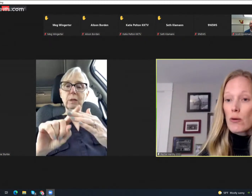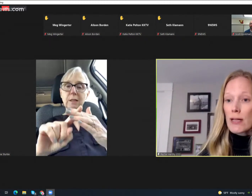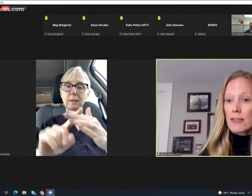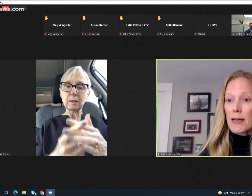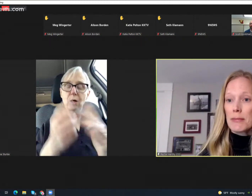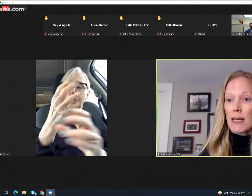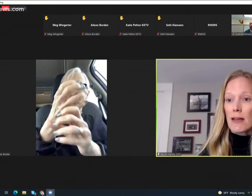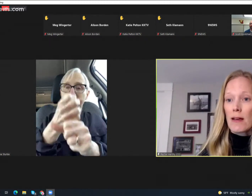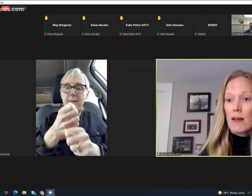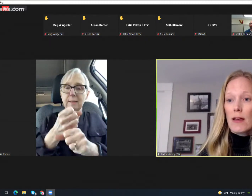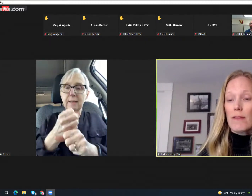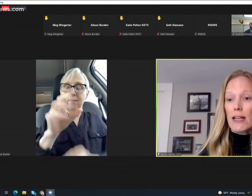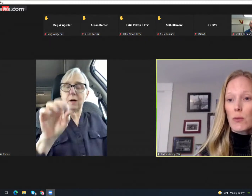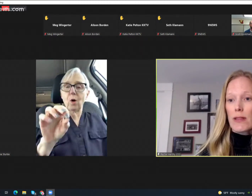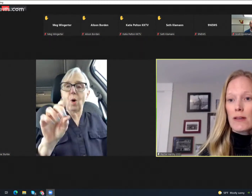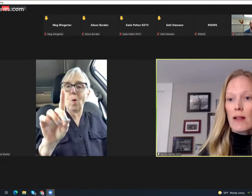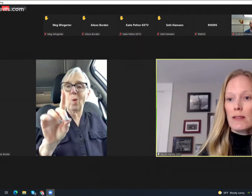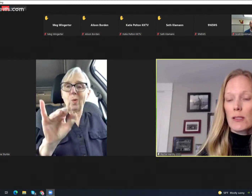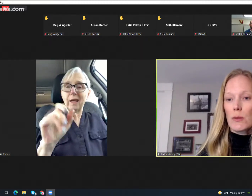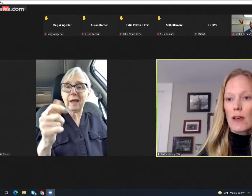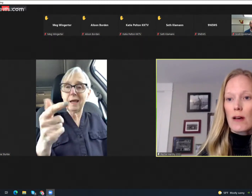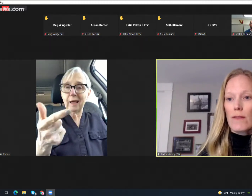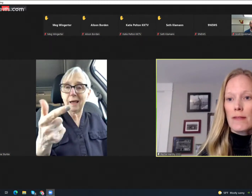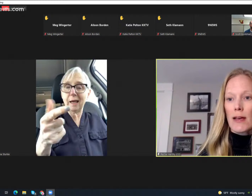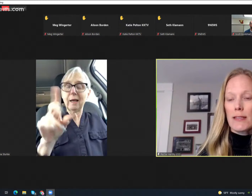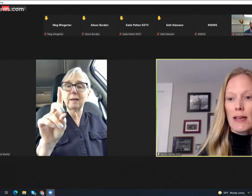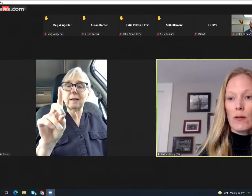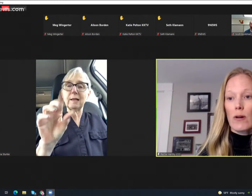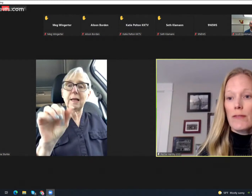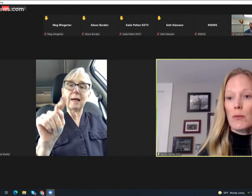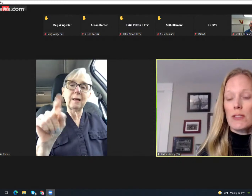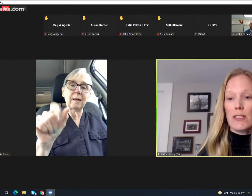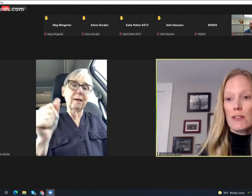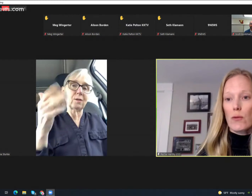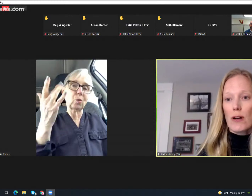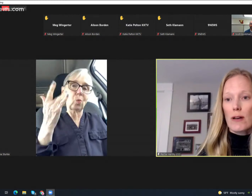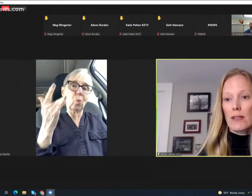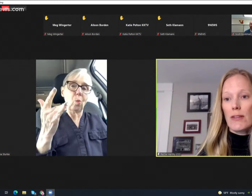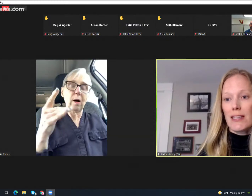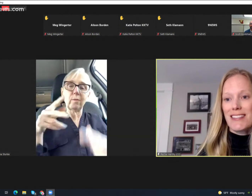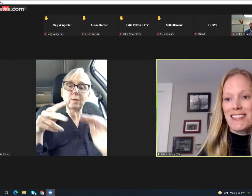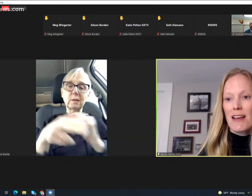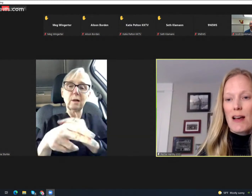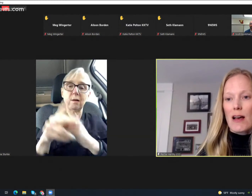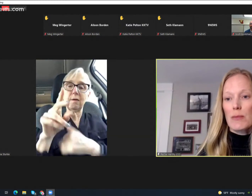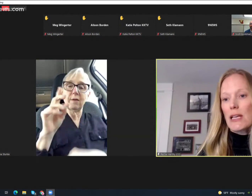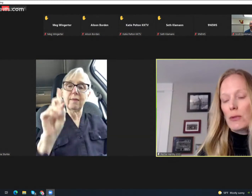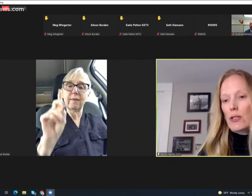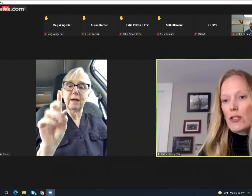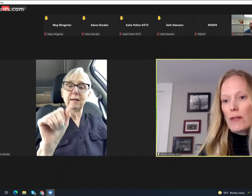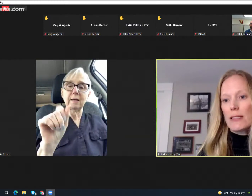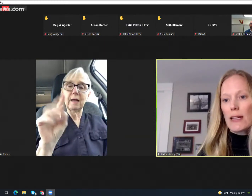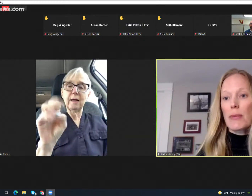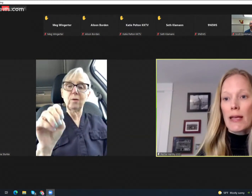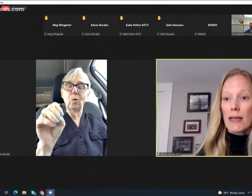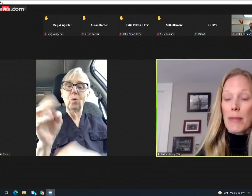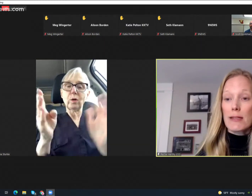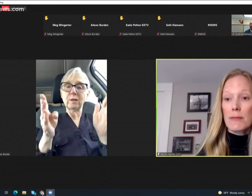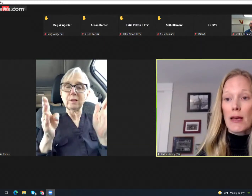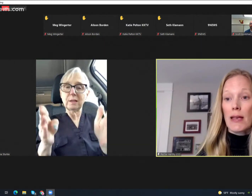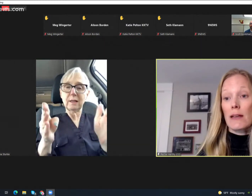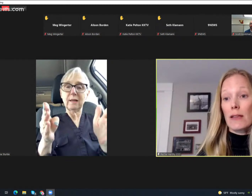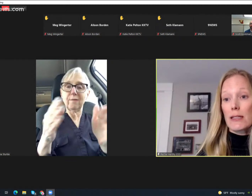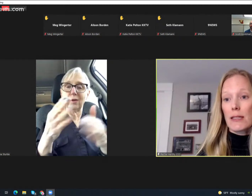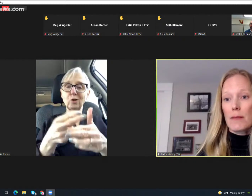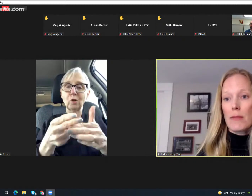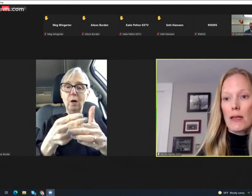of that coding type data, if that's why the analysis was cut off on that date, or if it was just for a convenience sample to show that data. But I can get